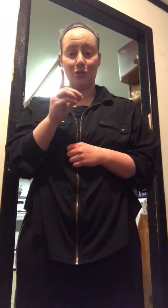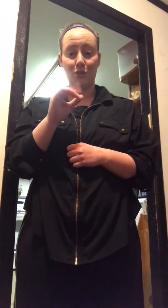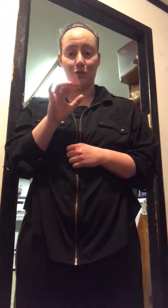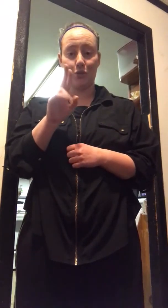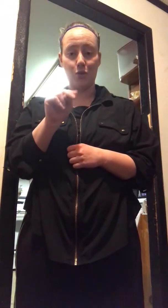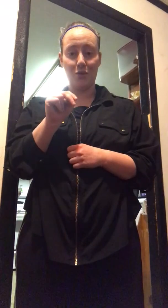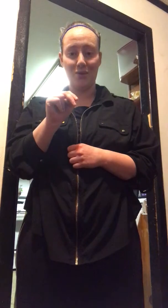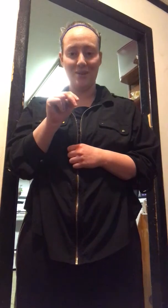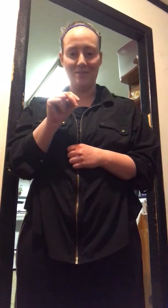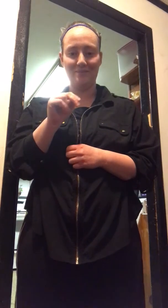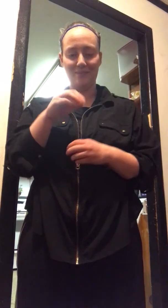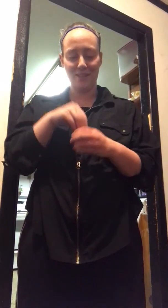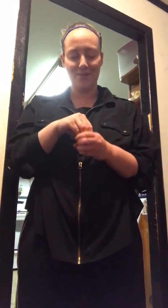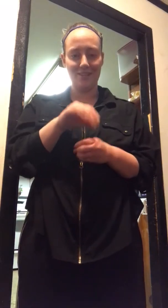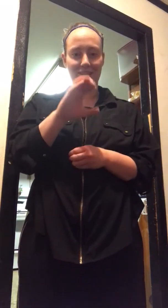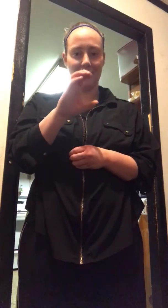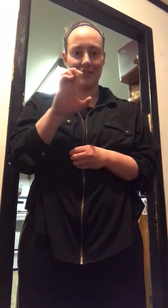into the cell.